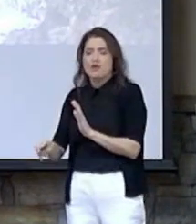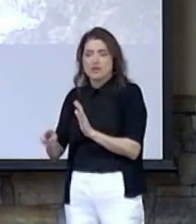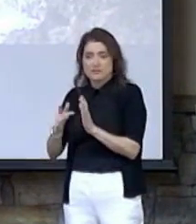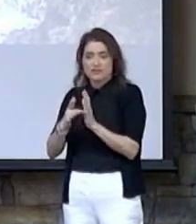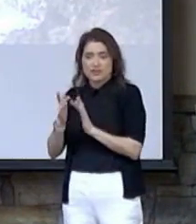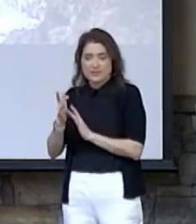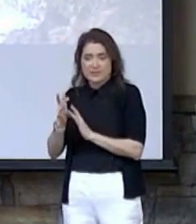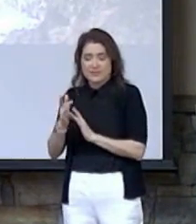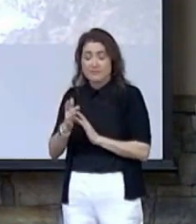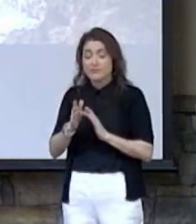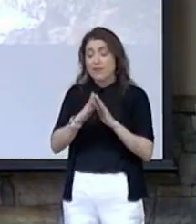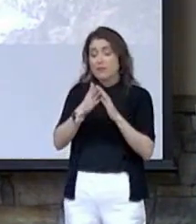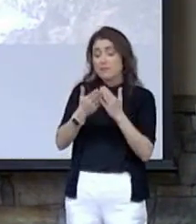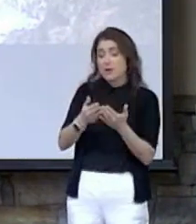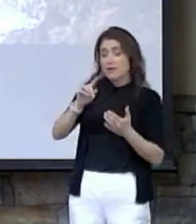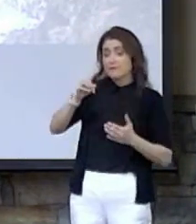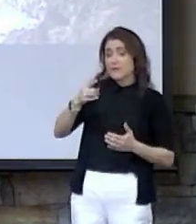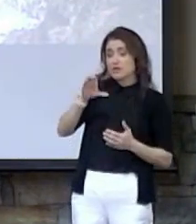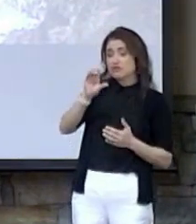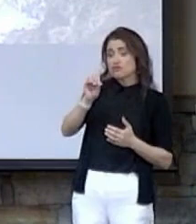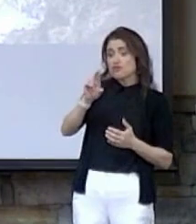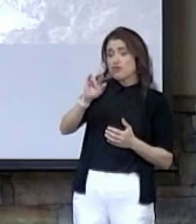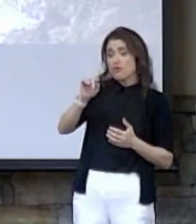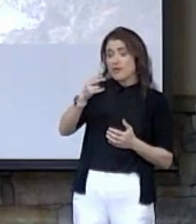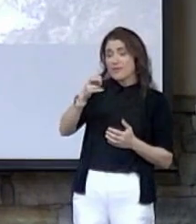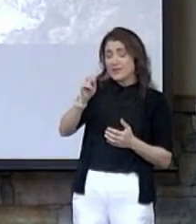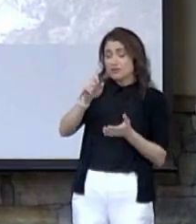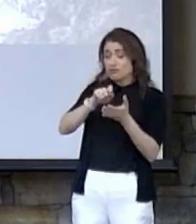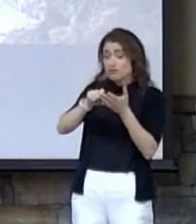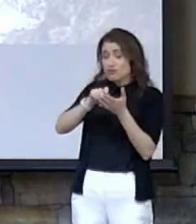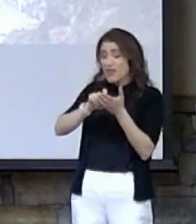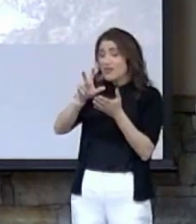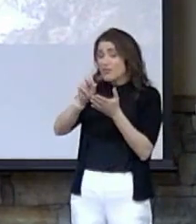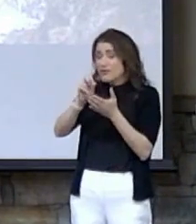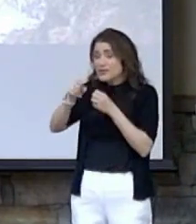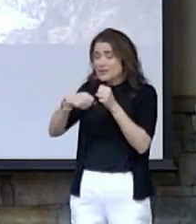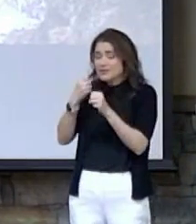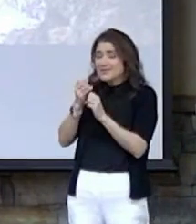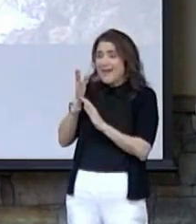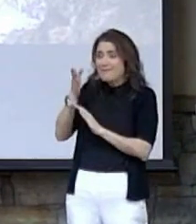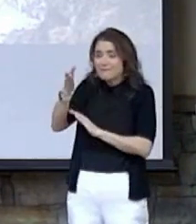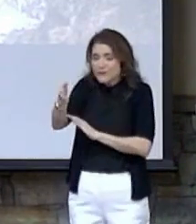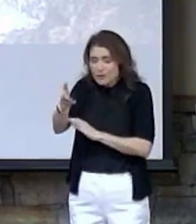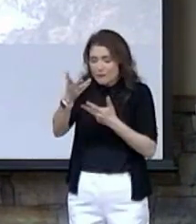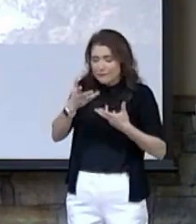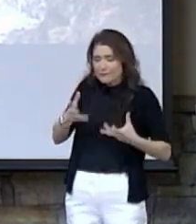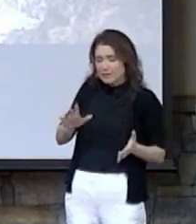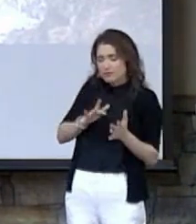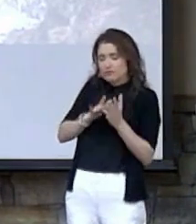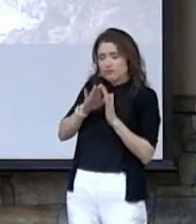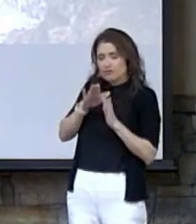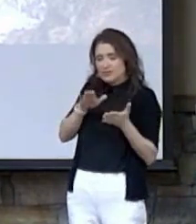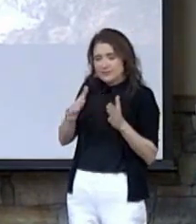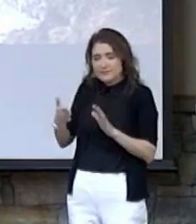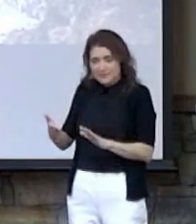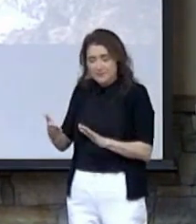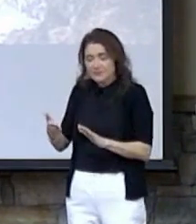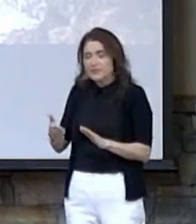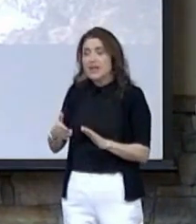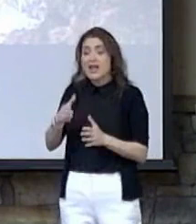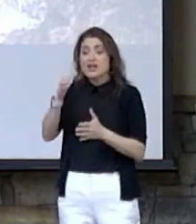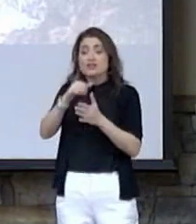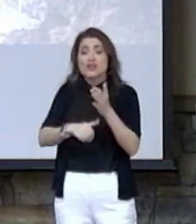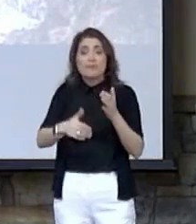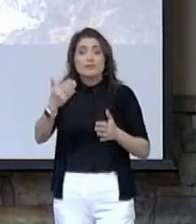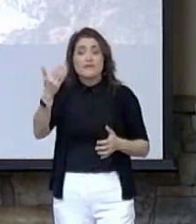1 Corinthians, written some 30 years after the death and burial of Jesus, in chapter 15, spends